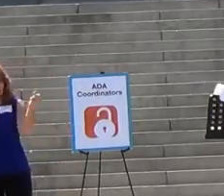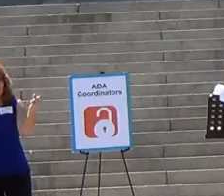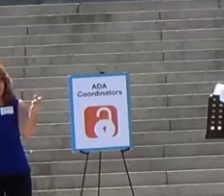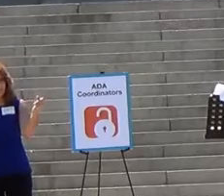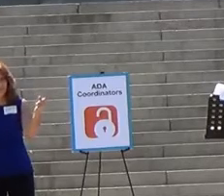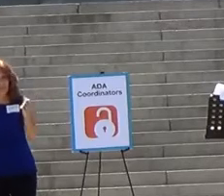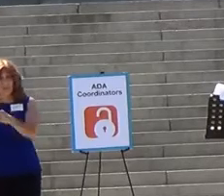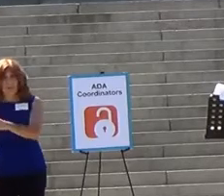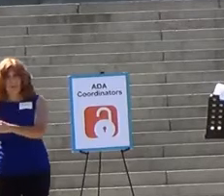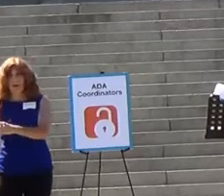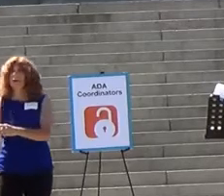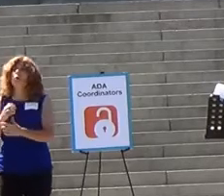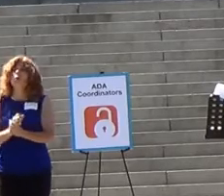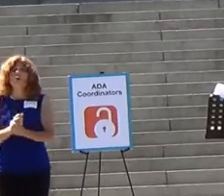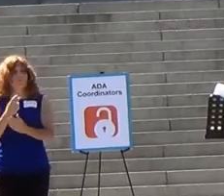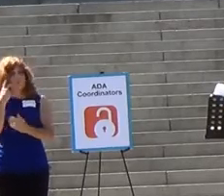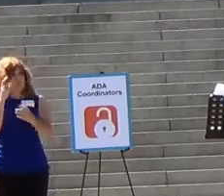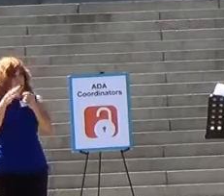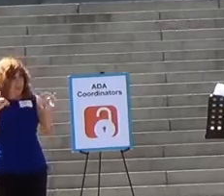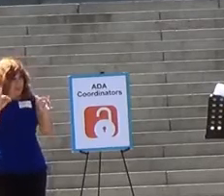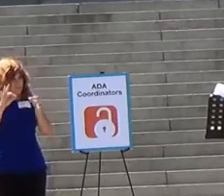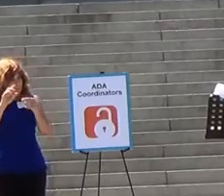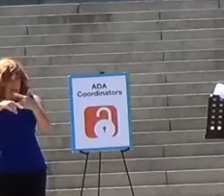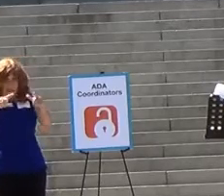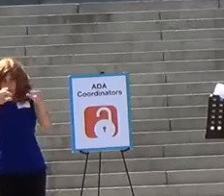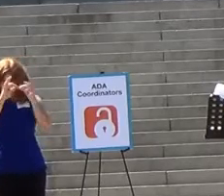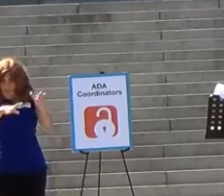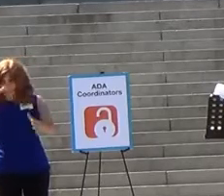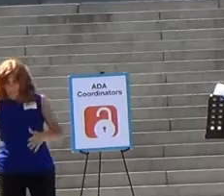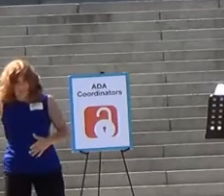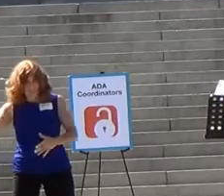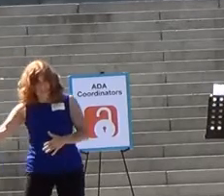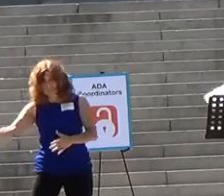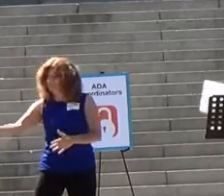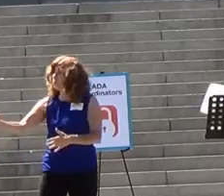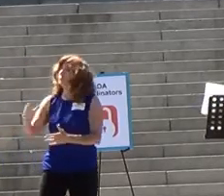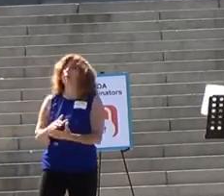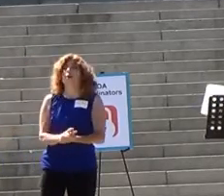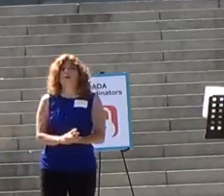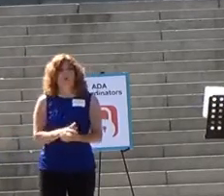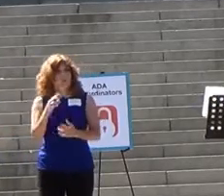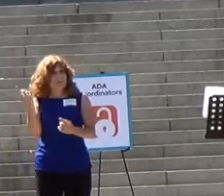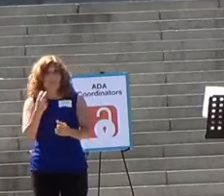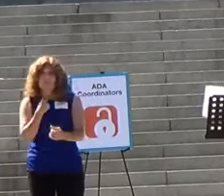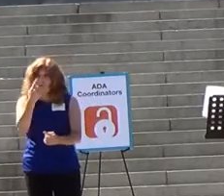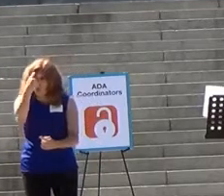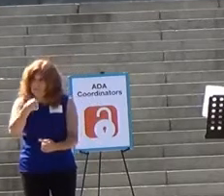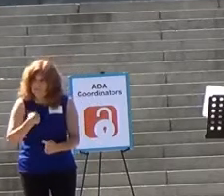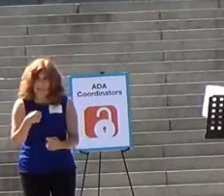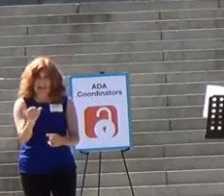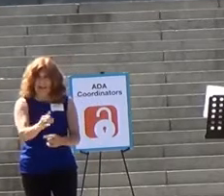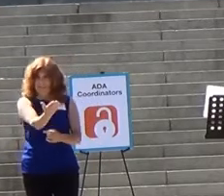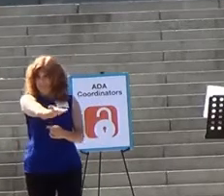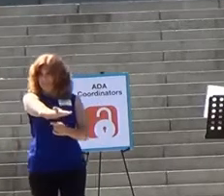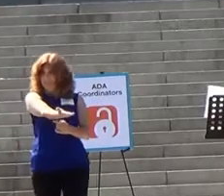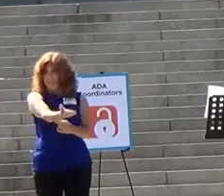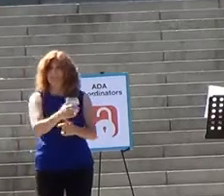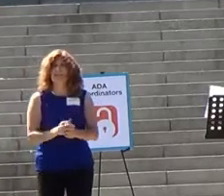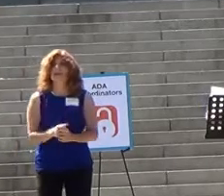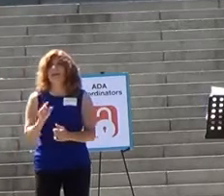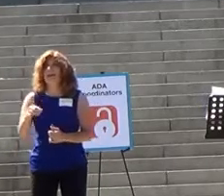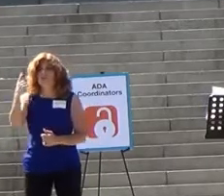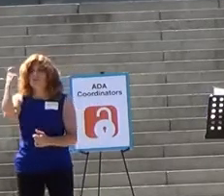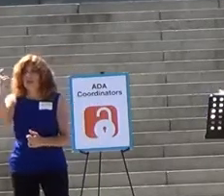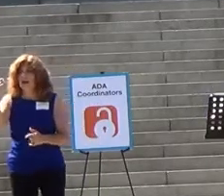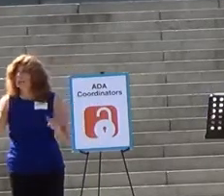is whenever you see me signing with another person, or when you see a sign language interpreter, or when someone